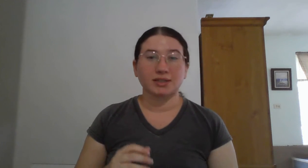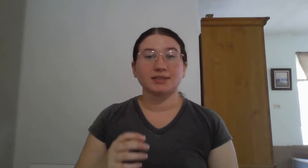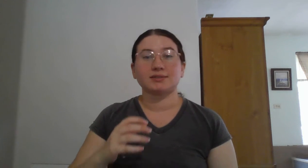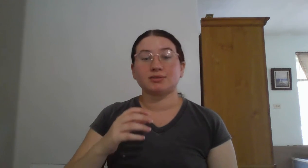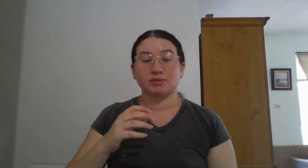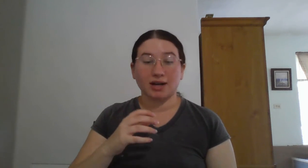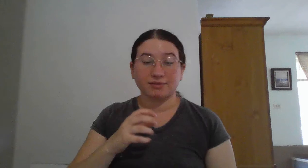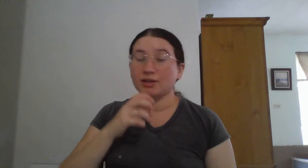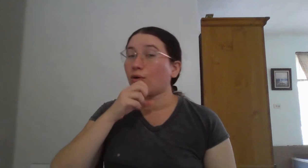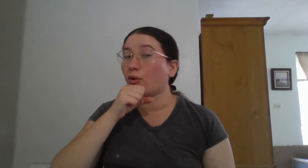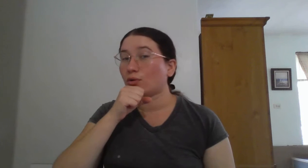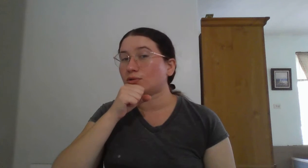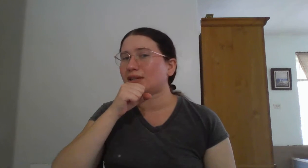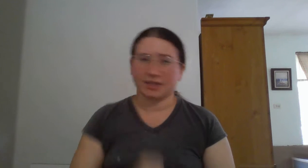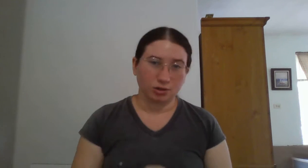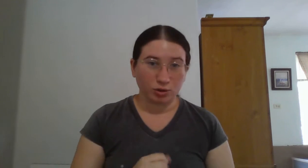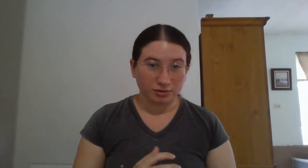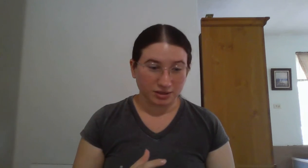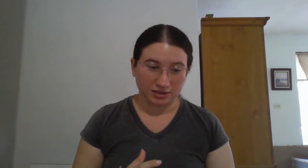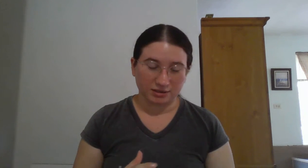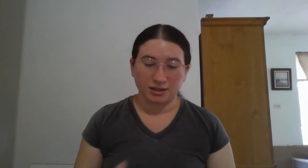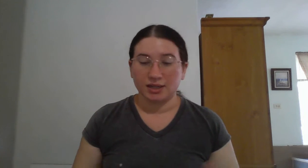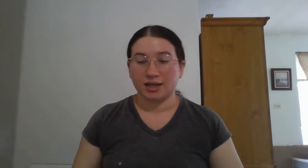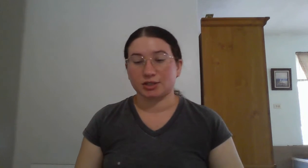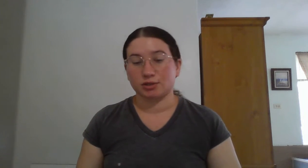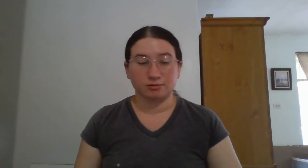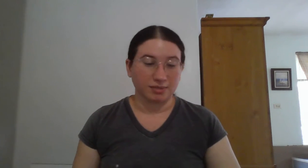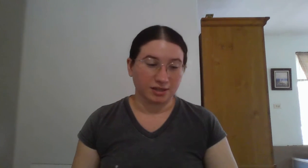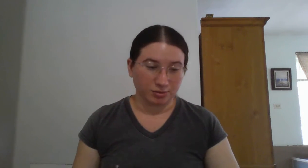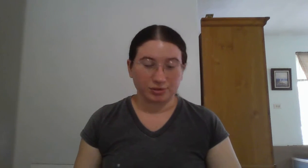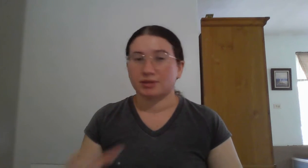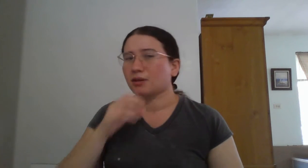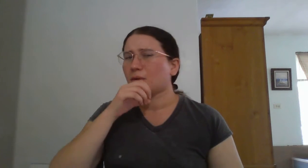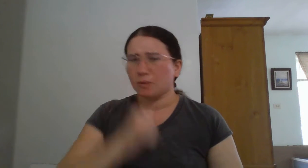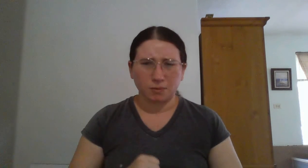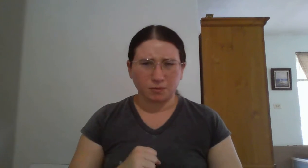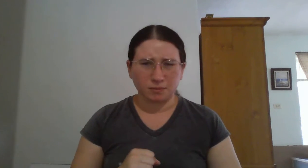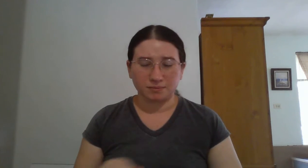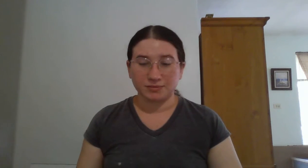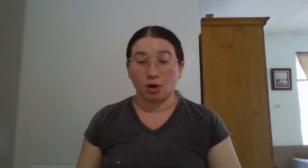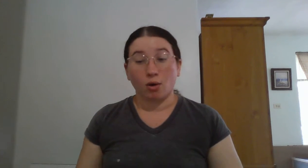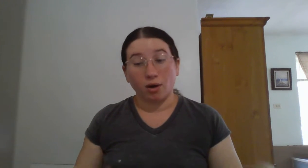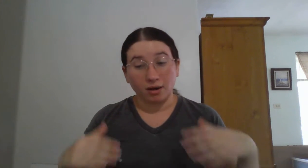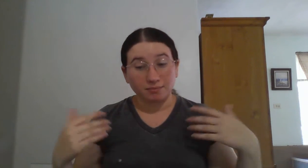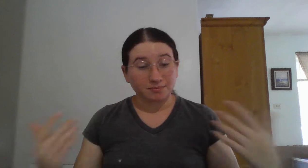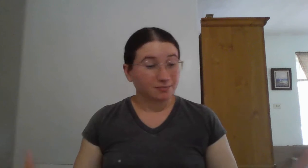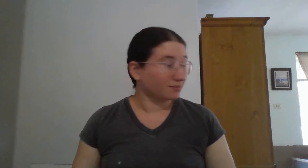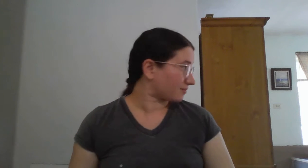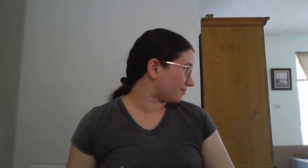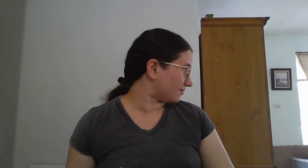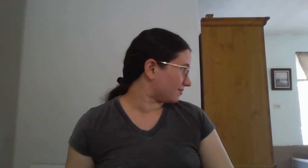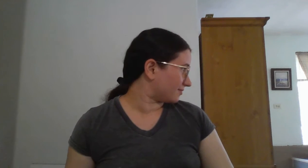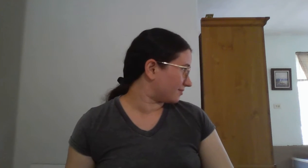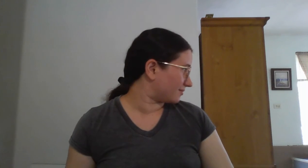Right? You have a hold and then a quick release, as shown by the book. Well, I appreciate that none of you did